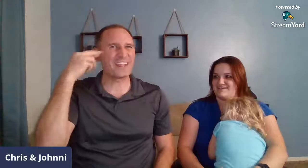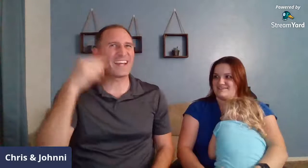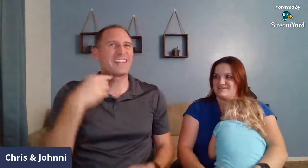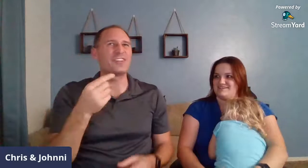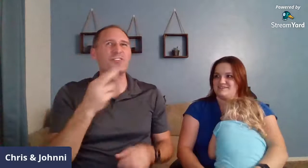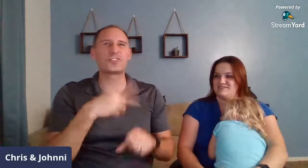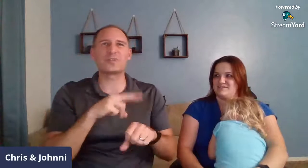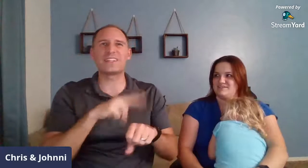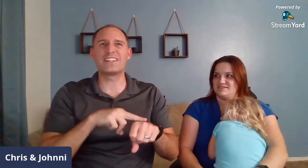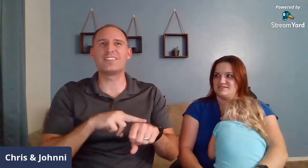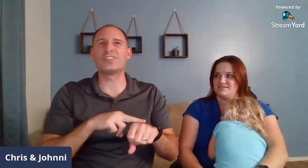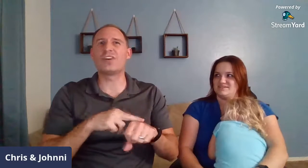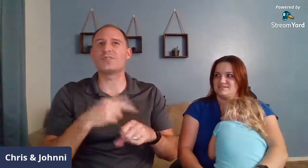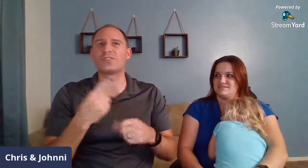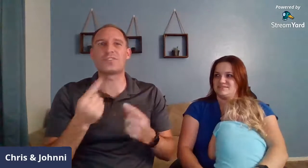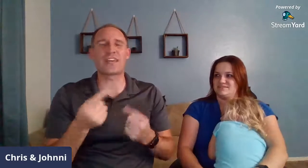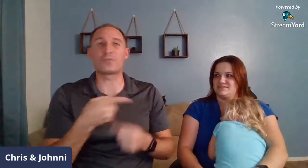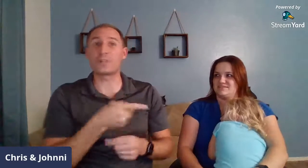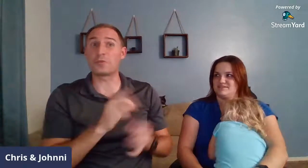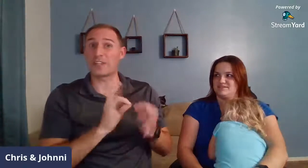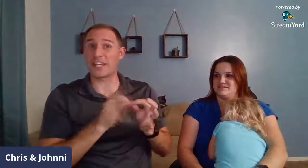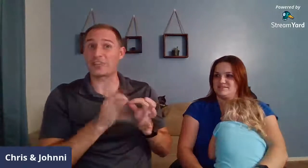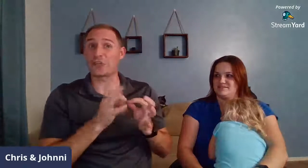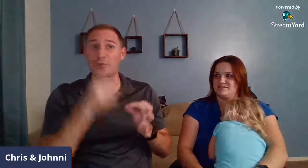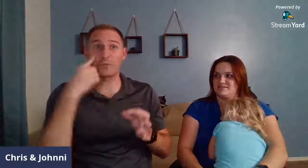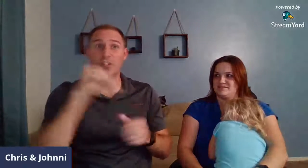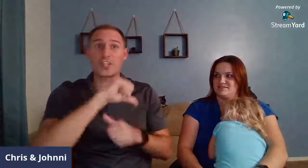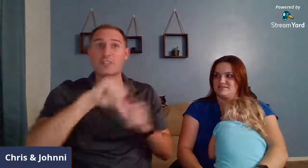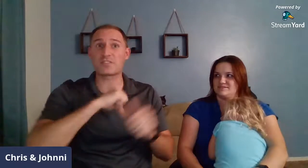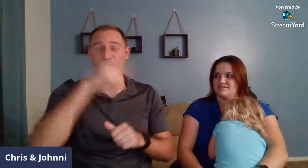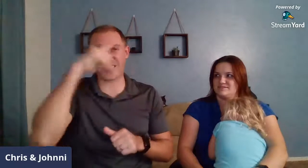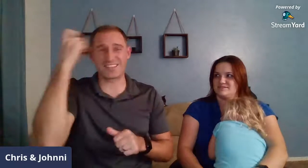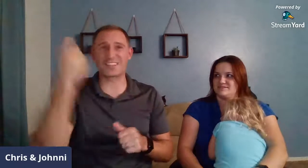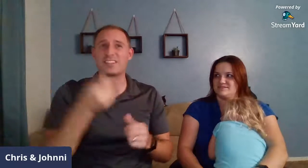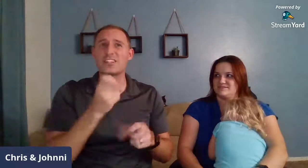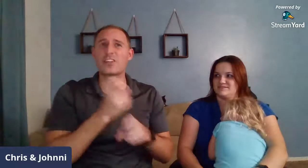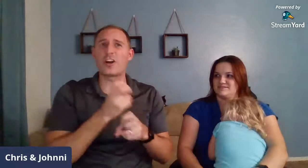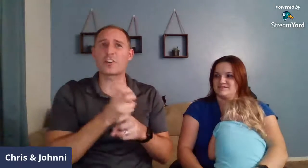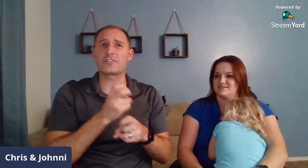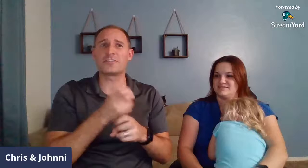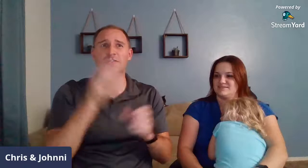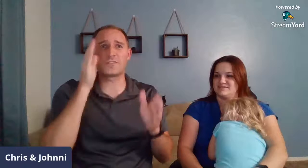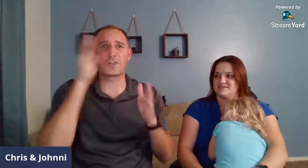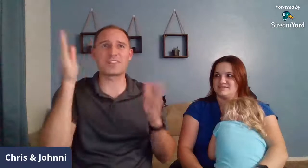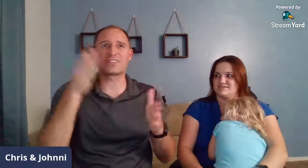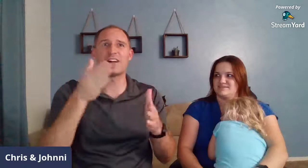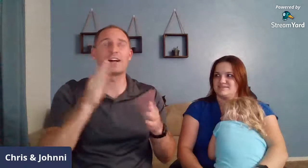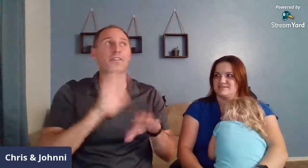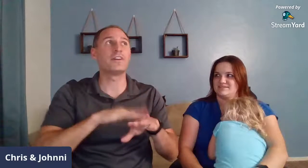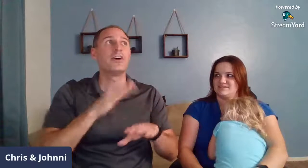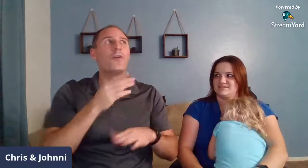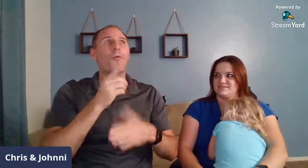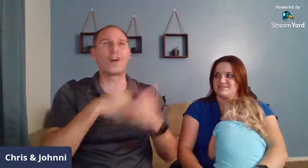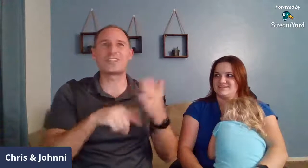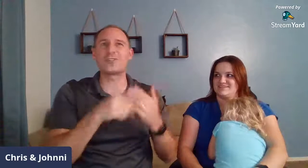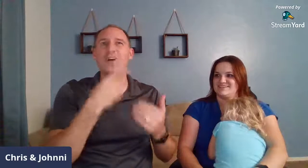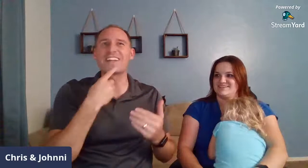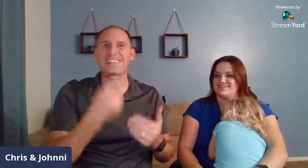I usually don't do that and we will interpret for each other is because it's a little harder to focus on what you want to